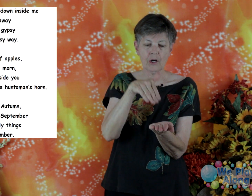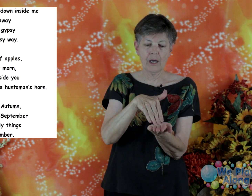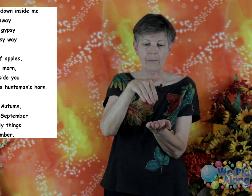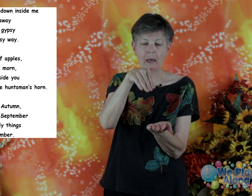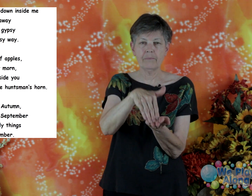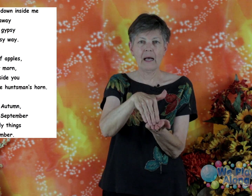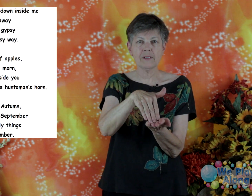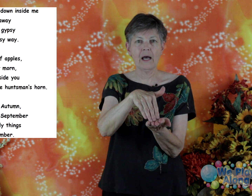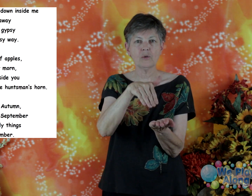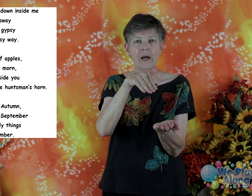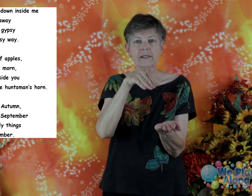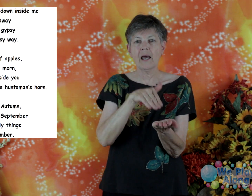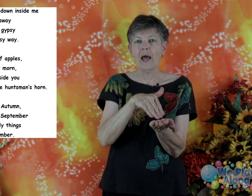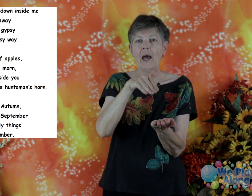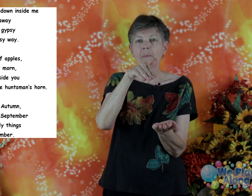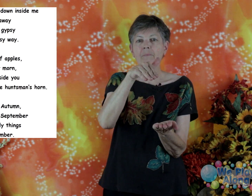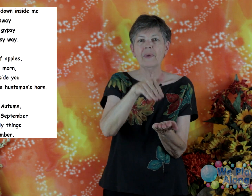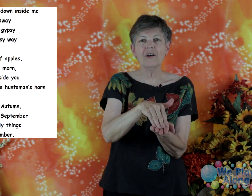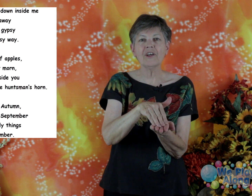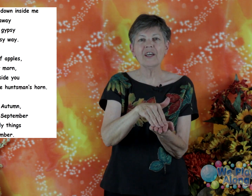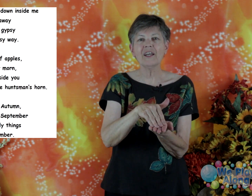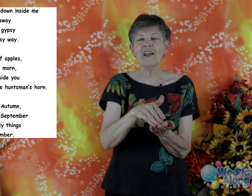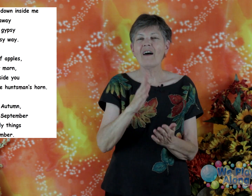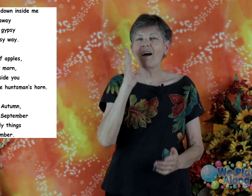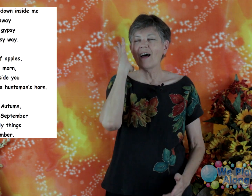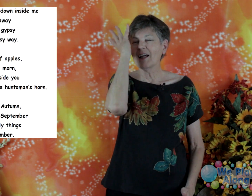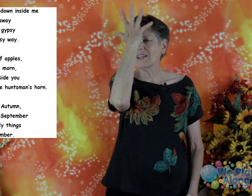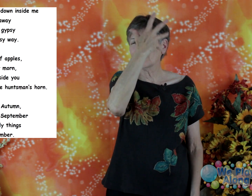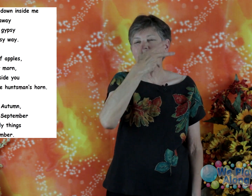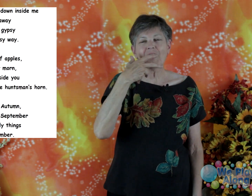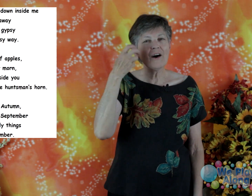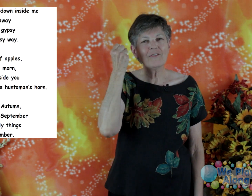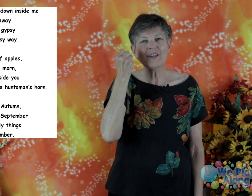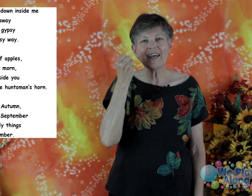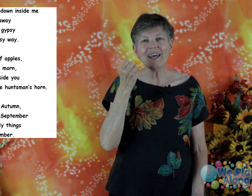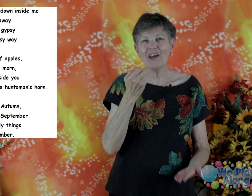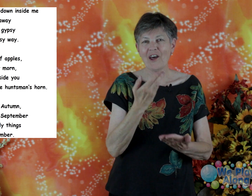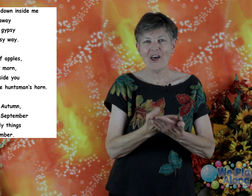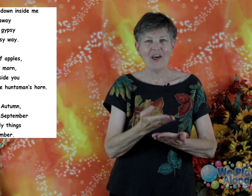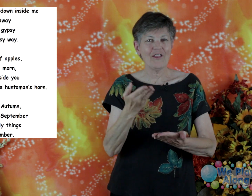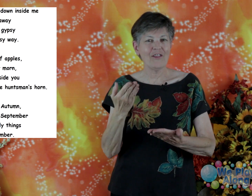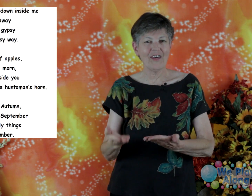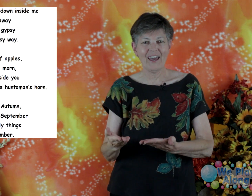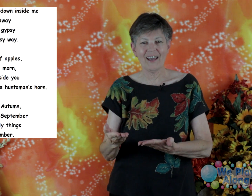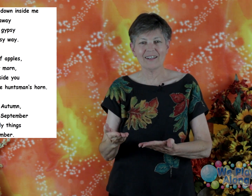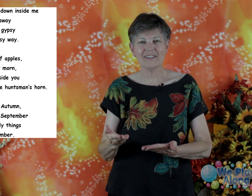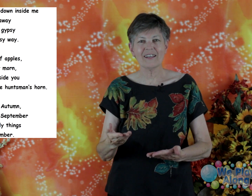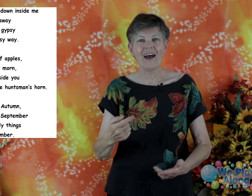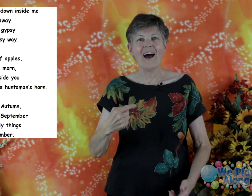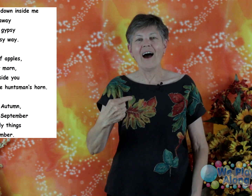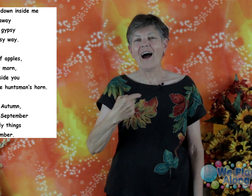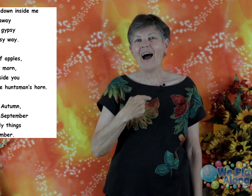going to bounce it out twice. Million lovely things